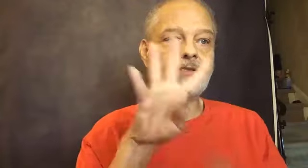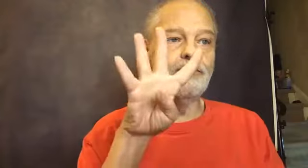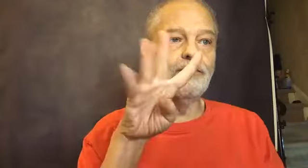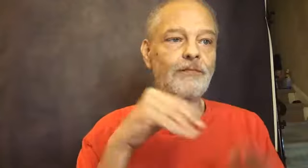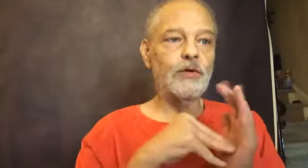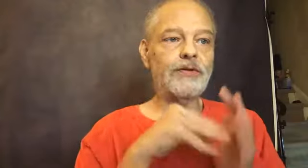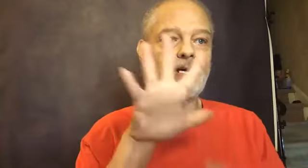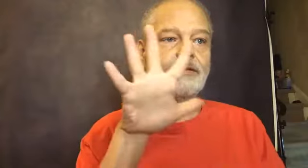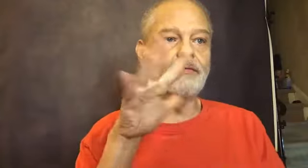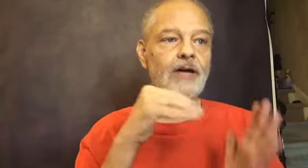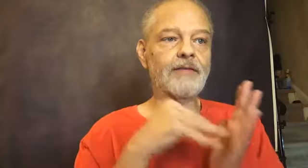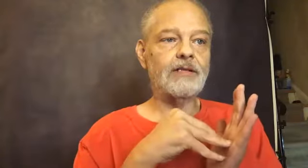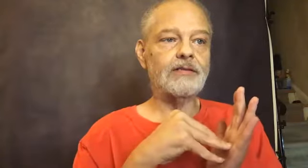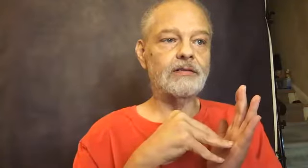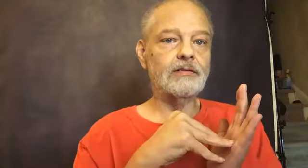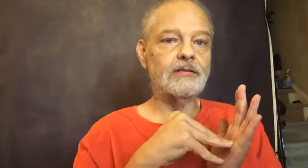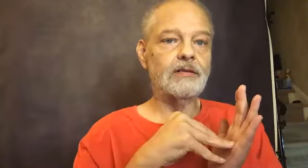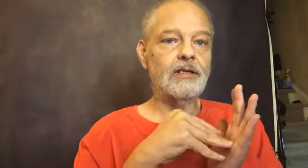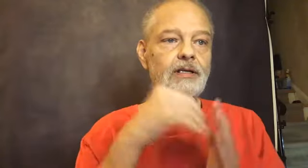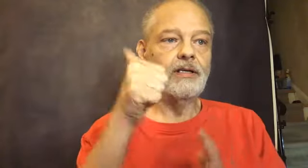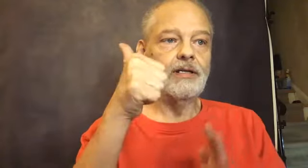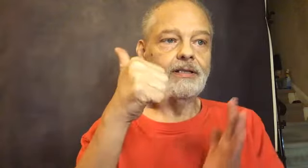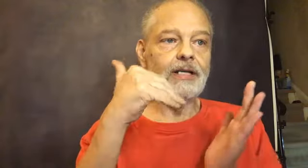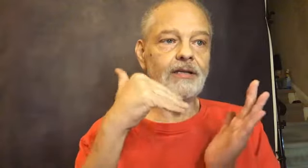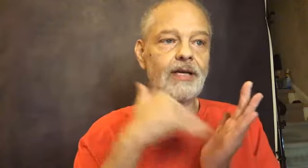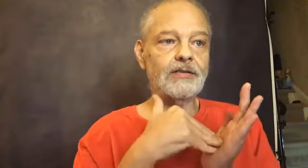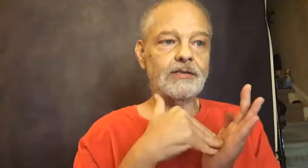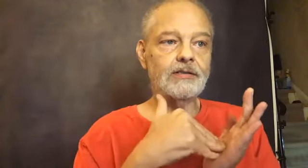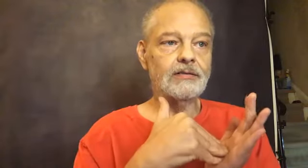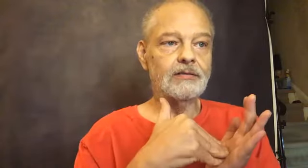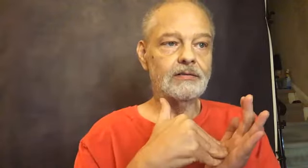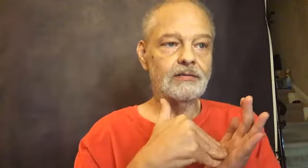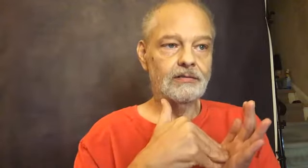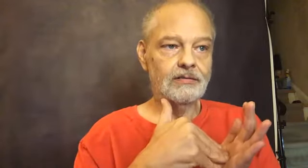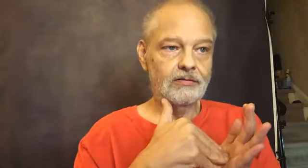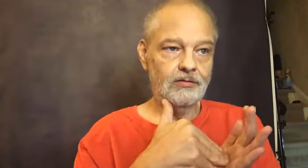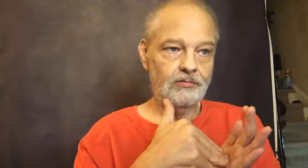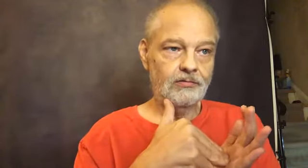3,000, 4,000, 5,000, 10,000,